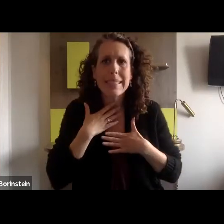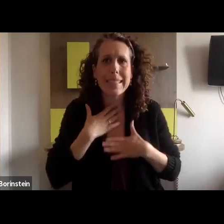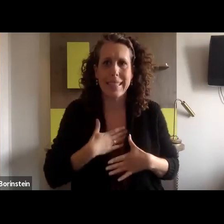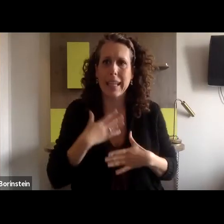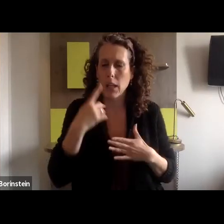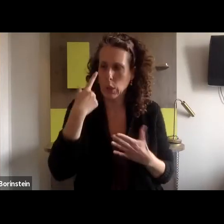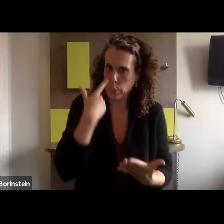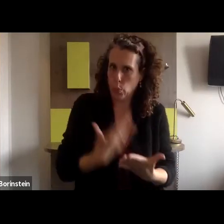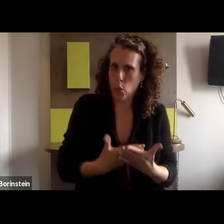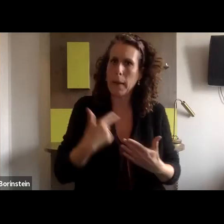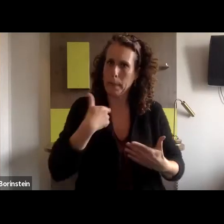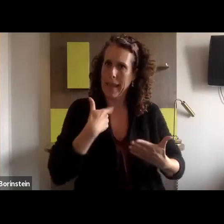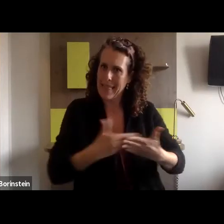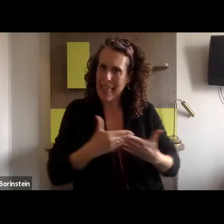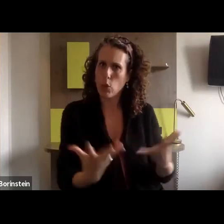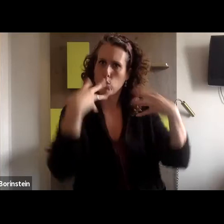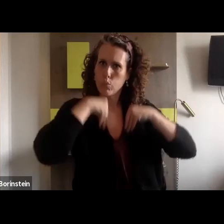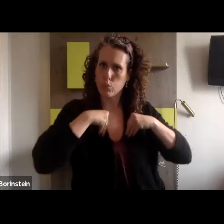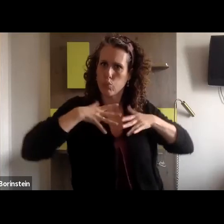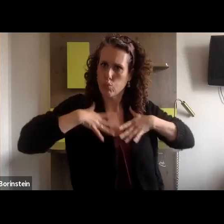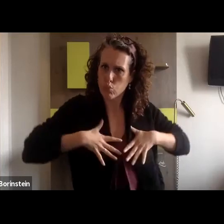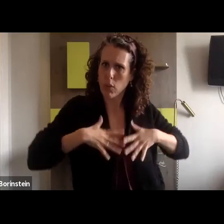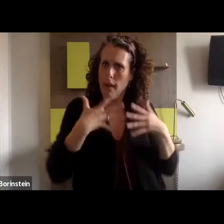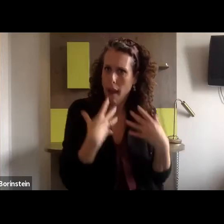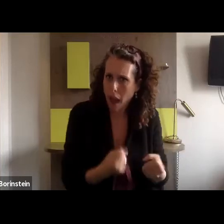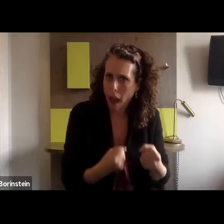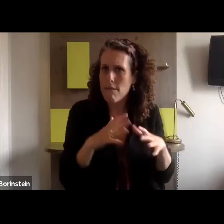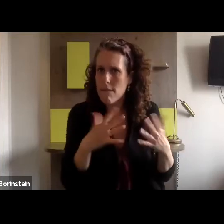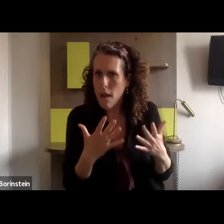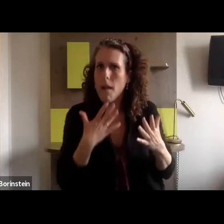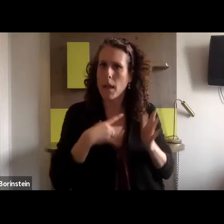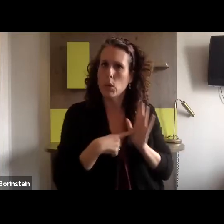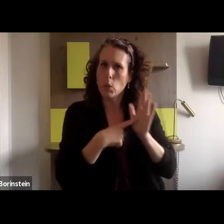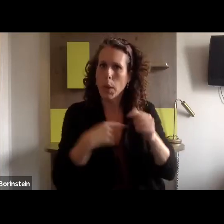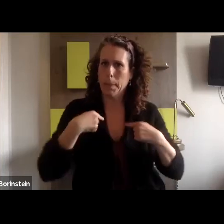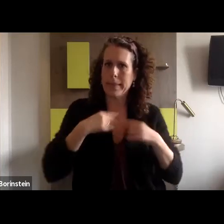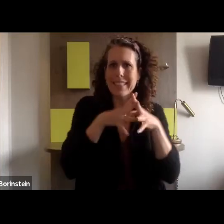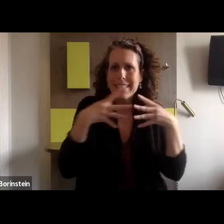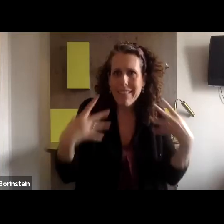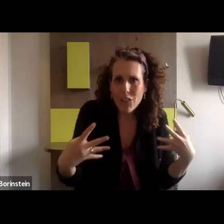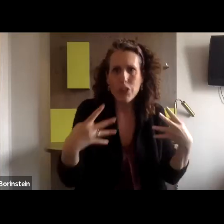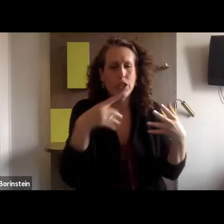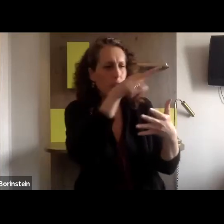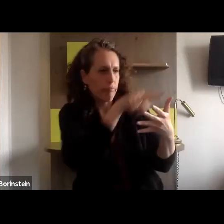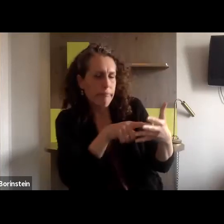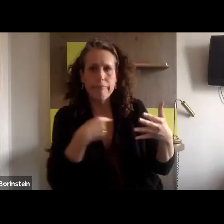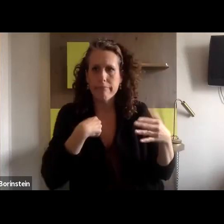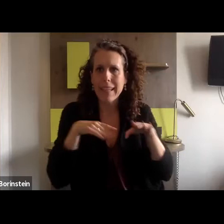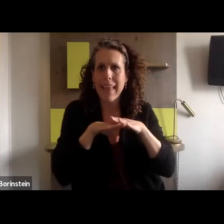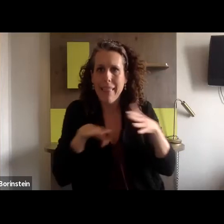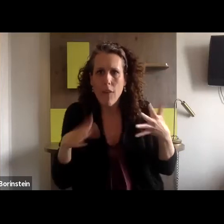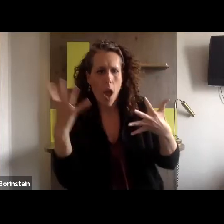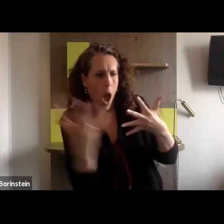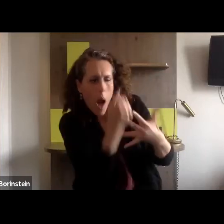language requirements according to the CF levels of the Common European Framework of Reference. But this